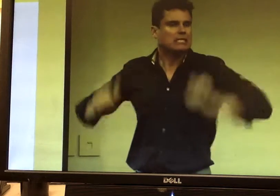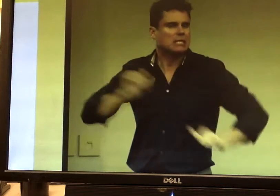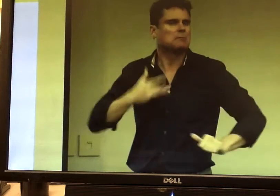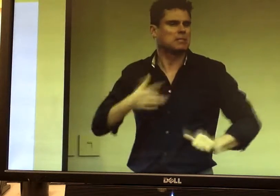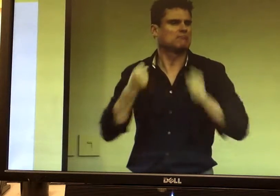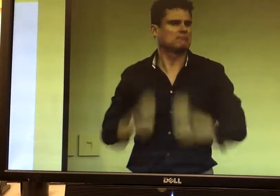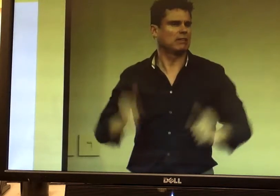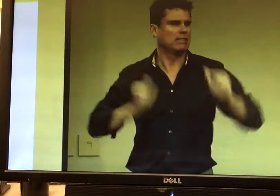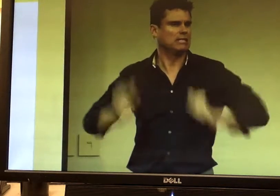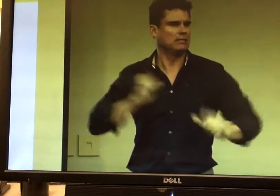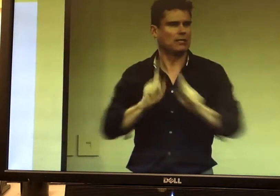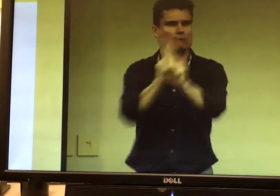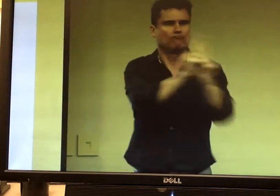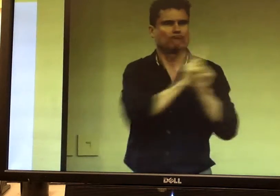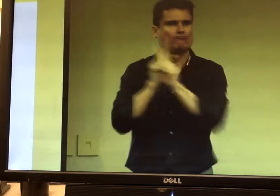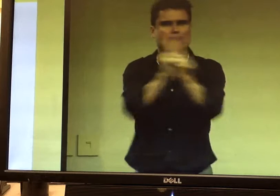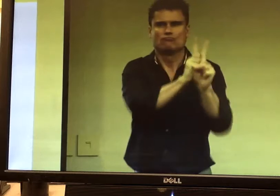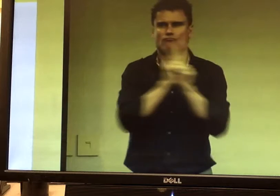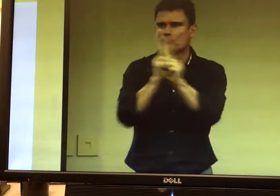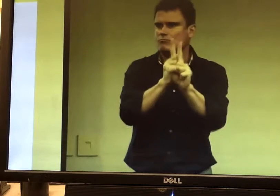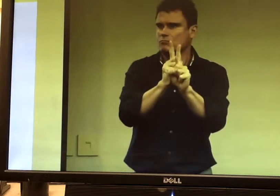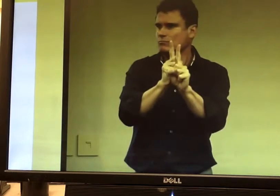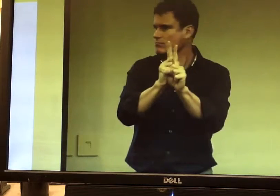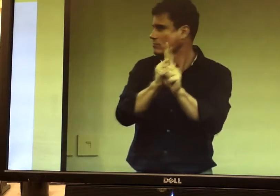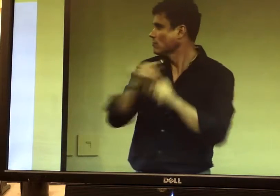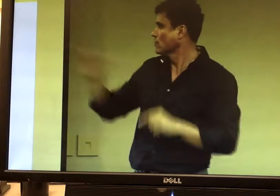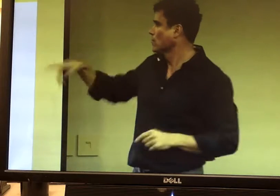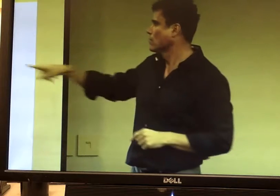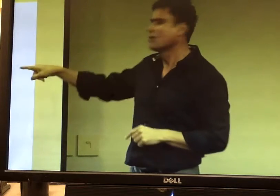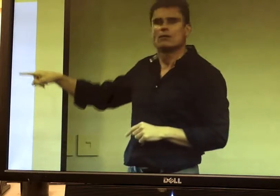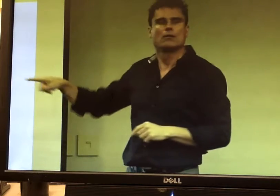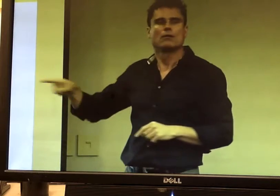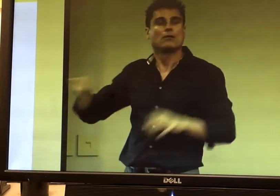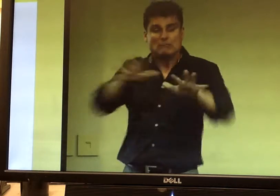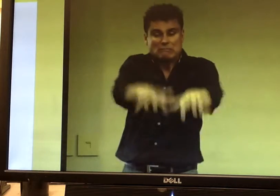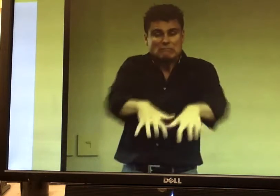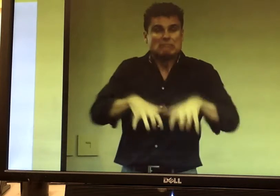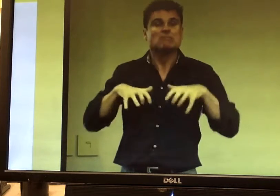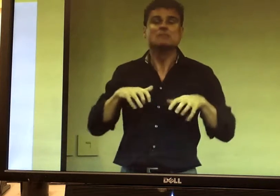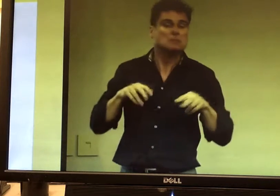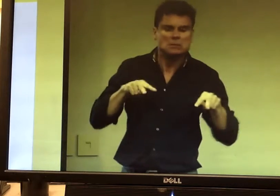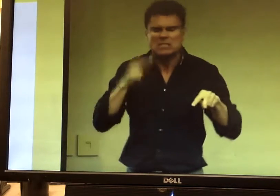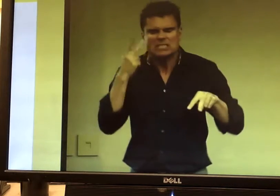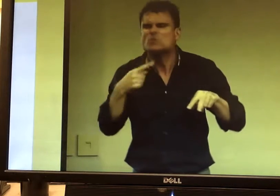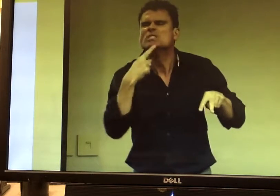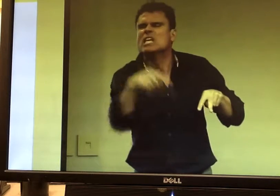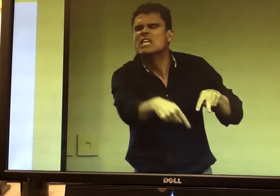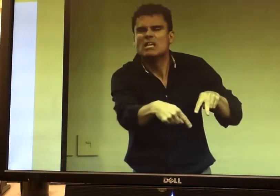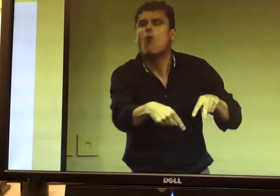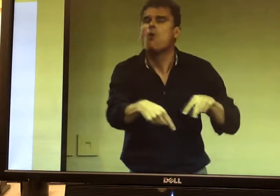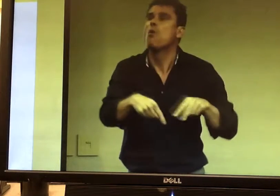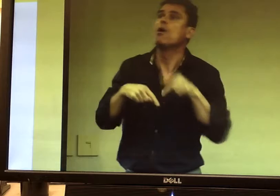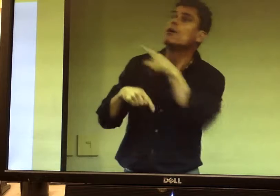A lot of times you'll find this in theater, where the interpreter will be side by side with whoever's performing and copy what they're